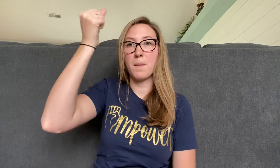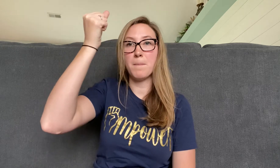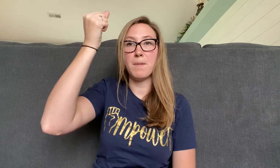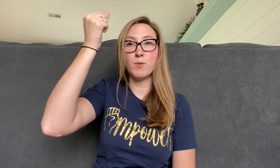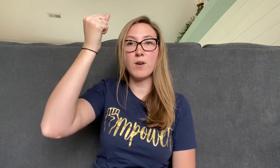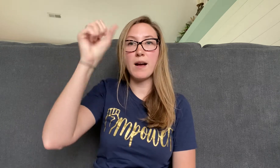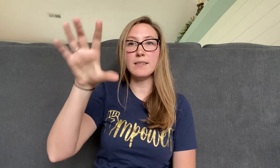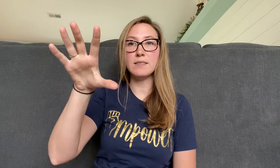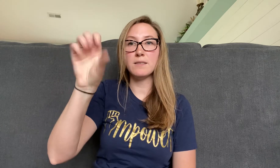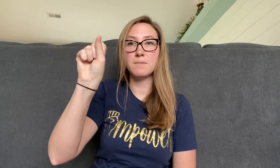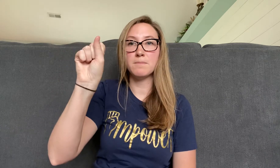memorize,